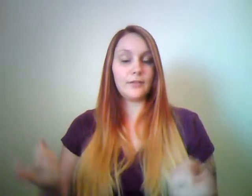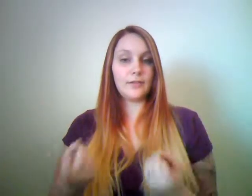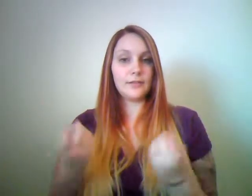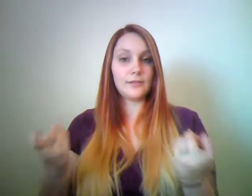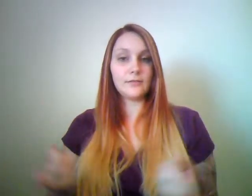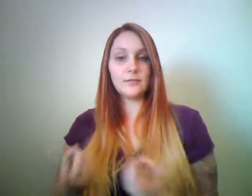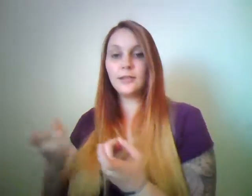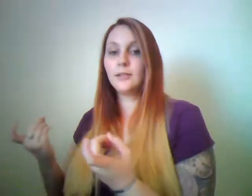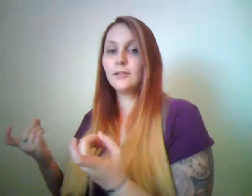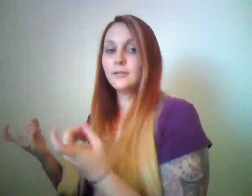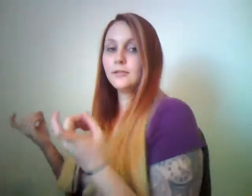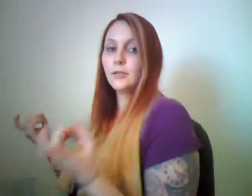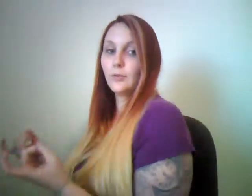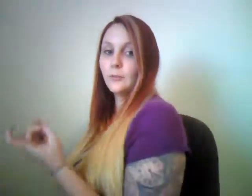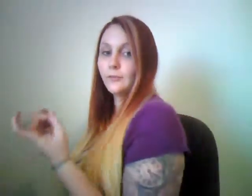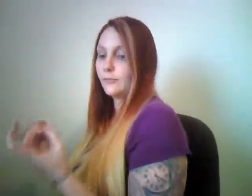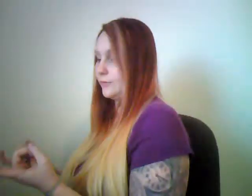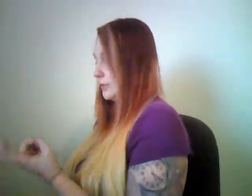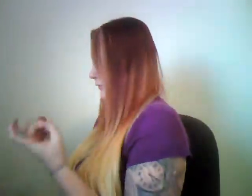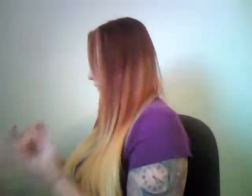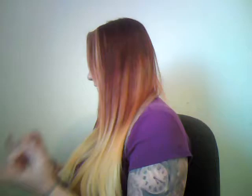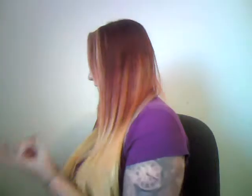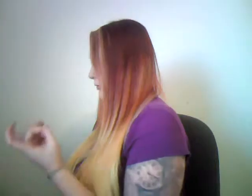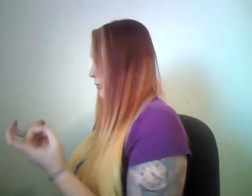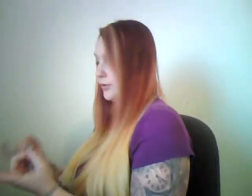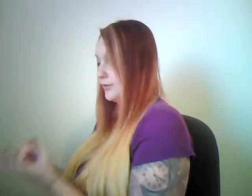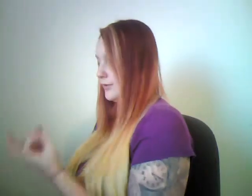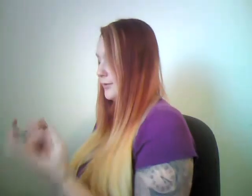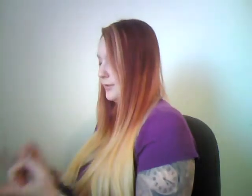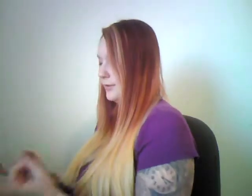this. So they're rotating towards